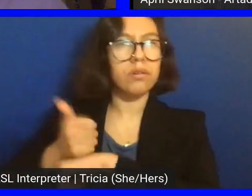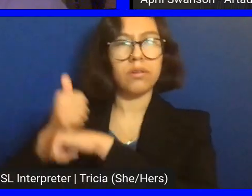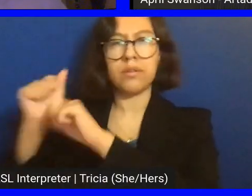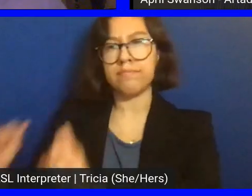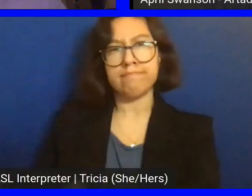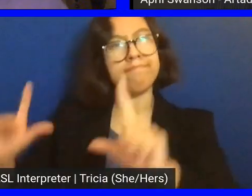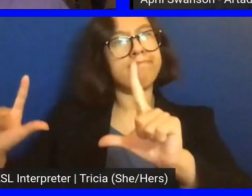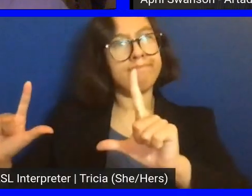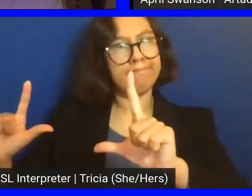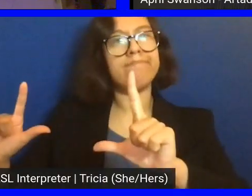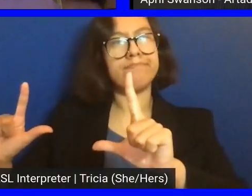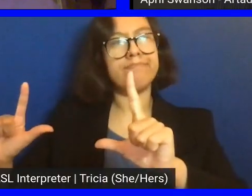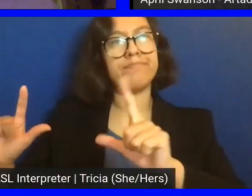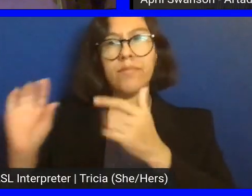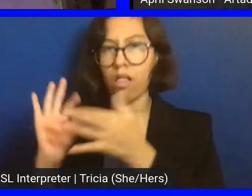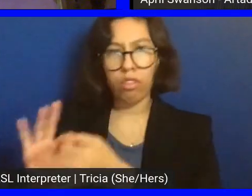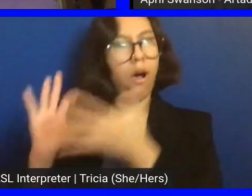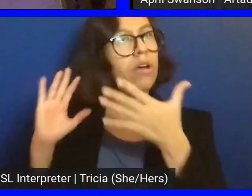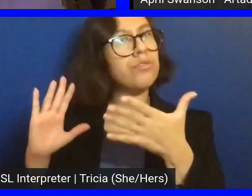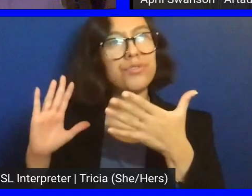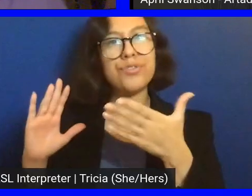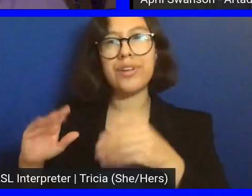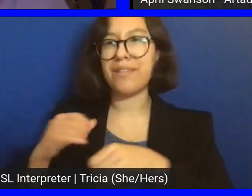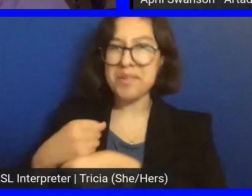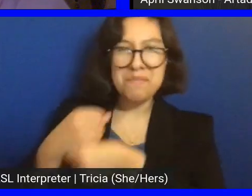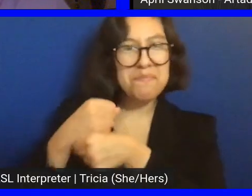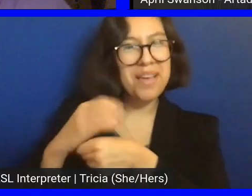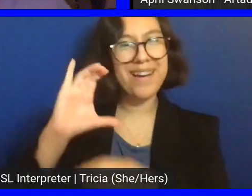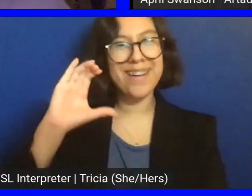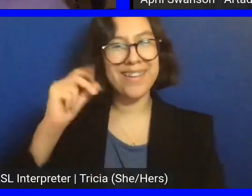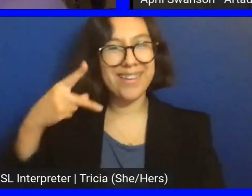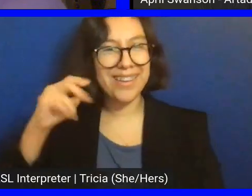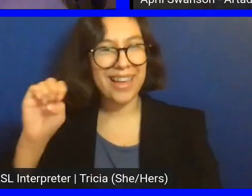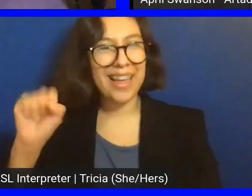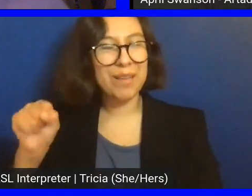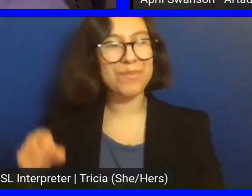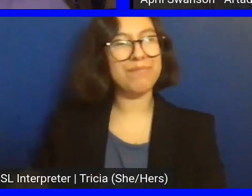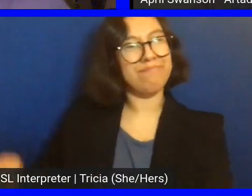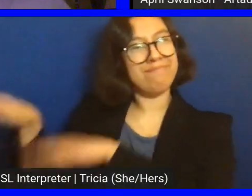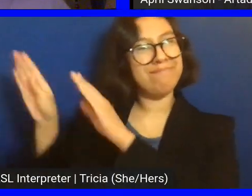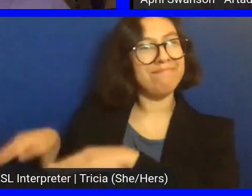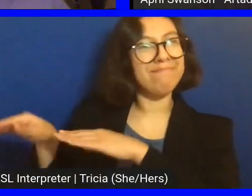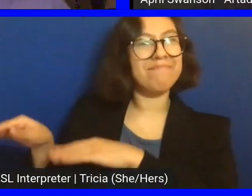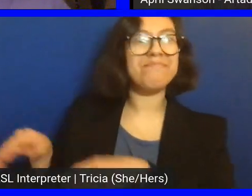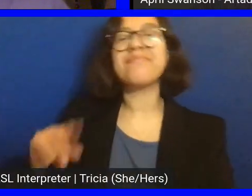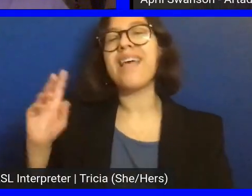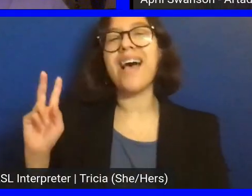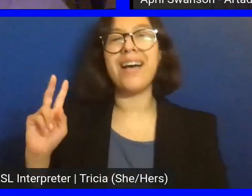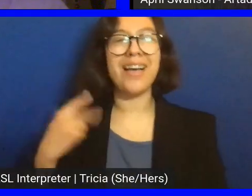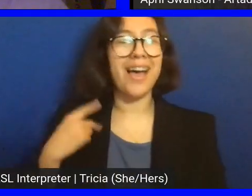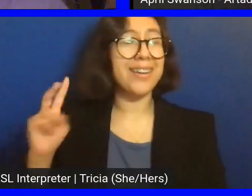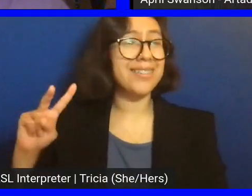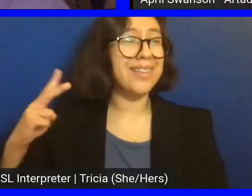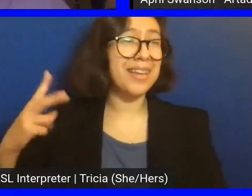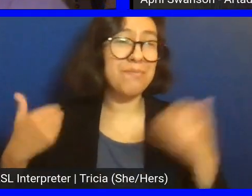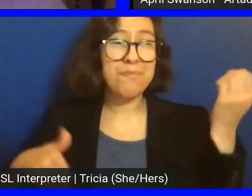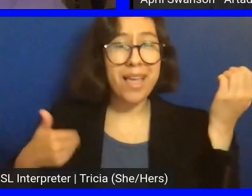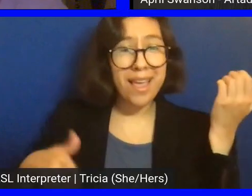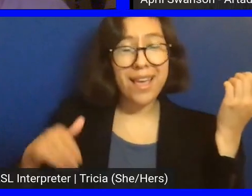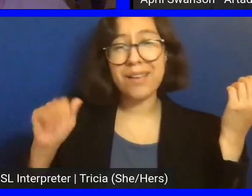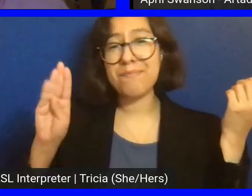launched it. We made a bunch of capes that people wore. We had a second line band. We had a lot of